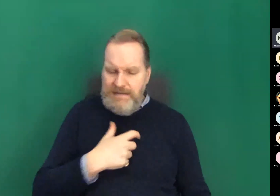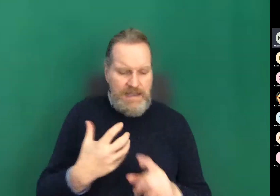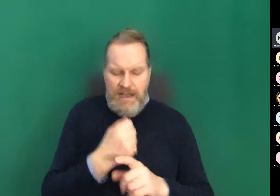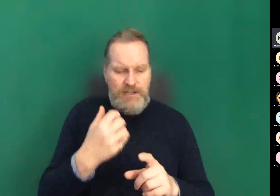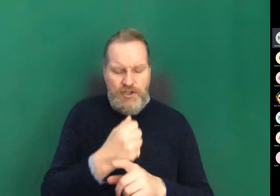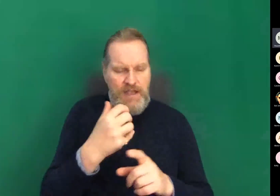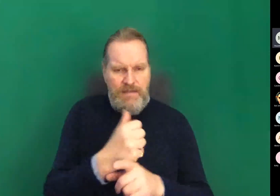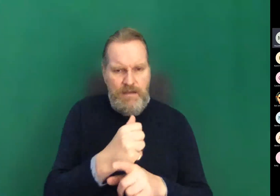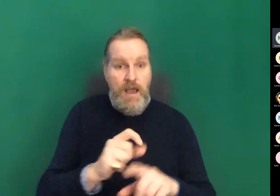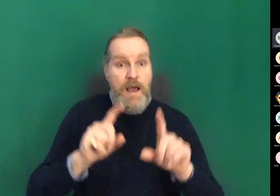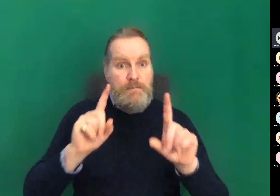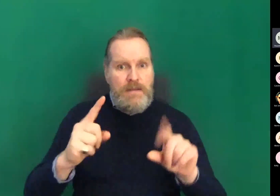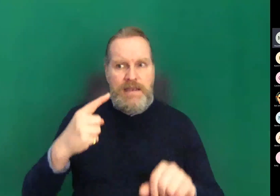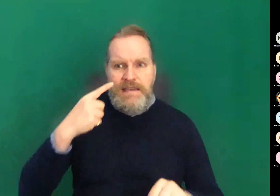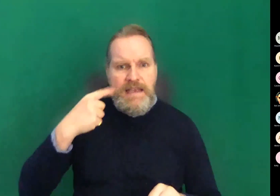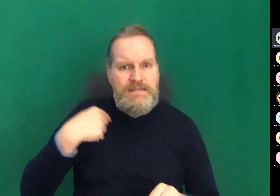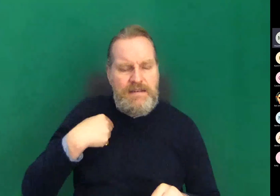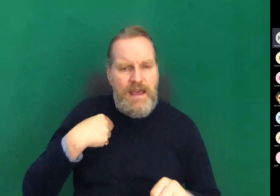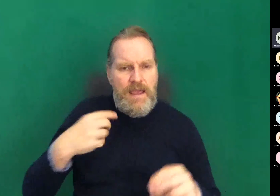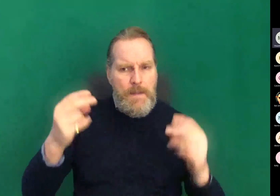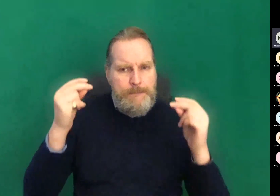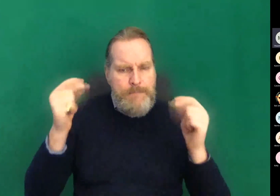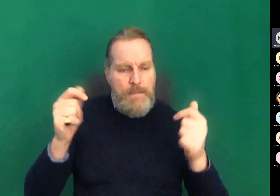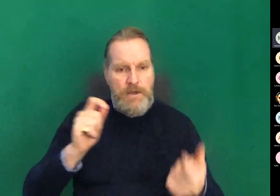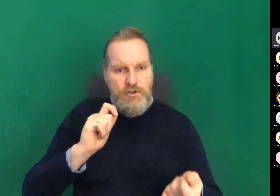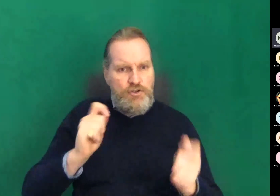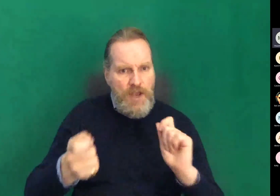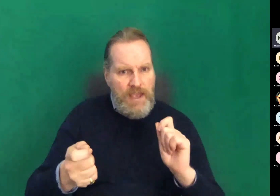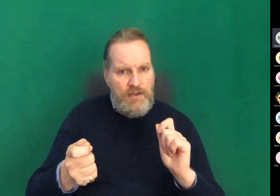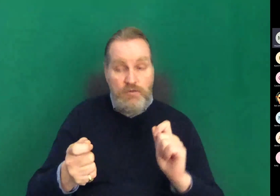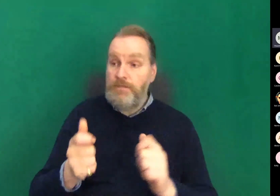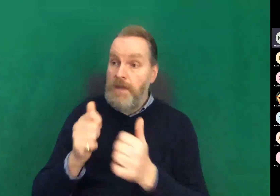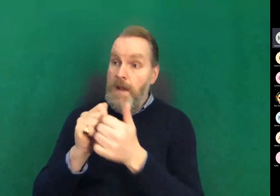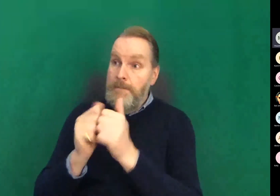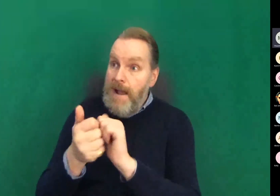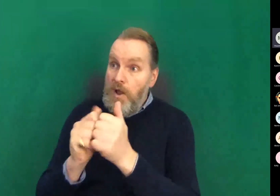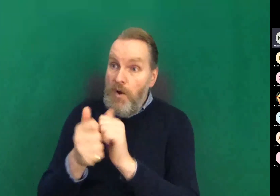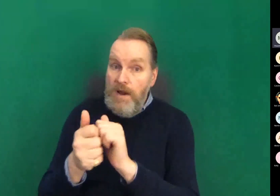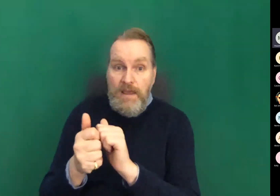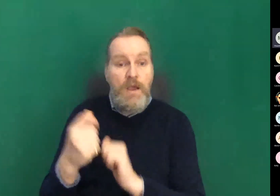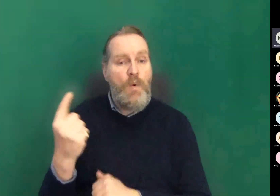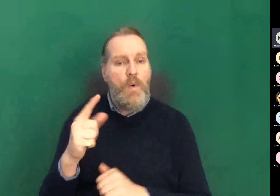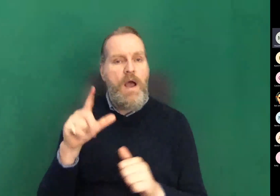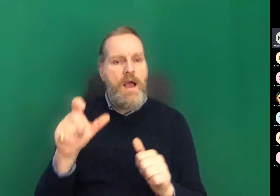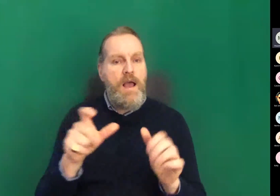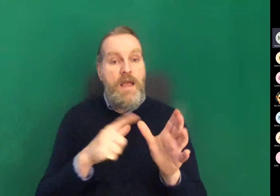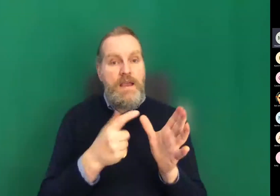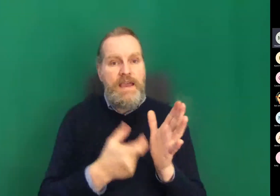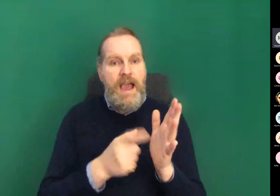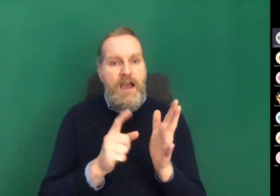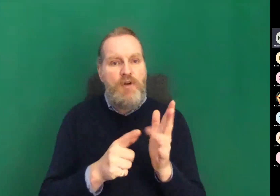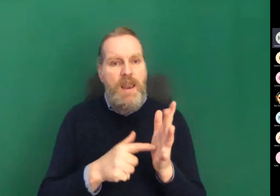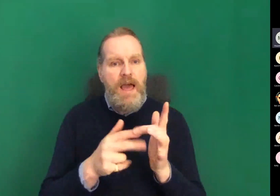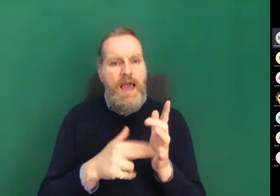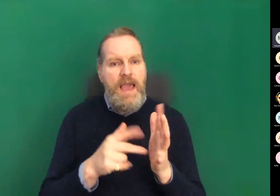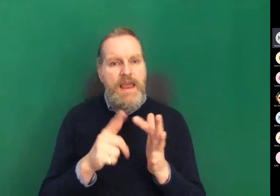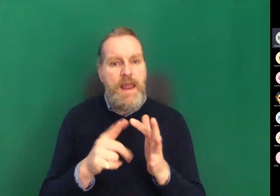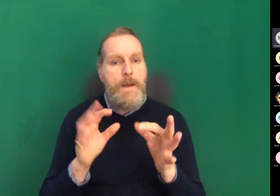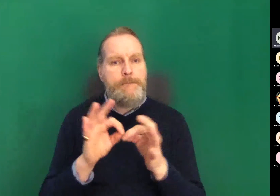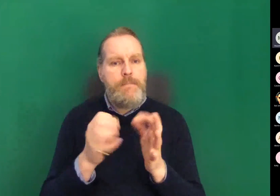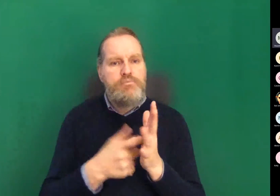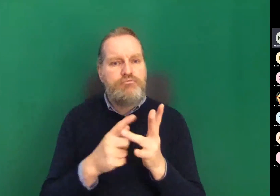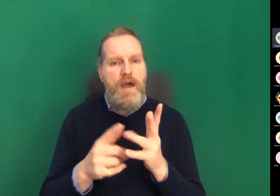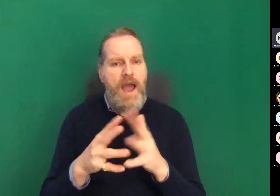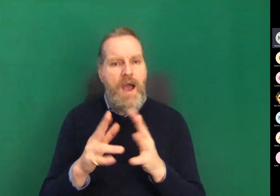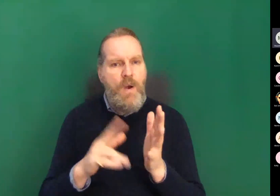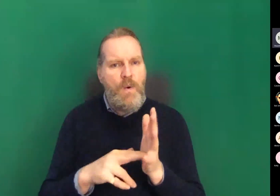Yesterday, however, things changed. My colleague on the committee, Caroline Brown, who asked me to do this, took the time out